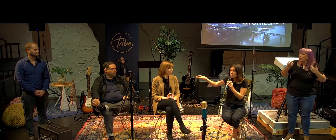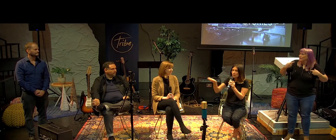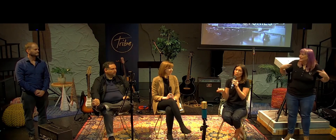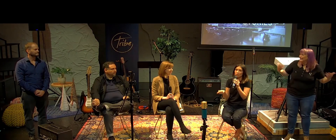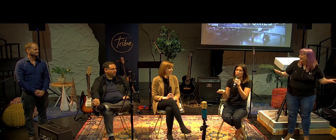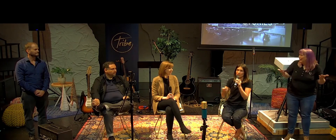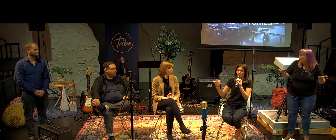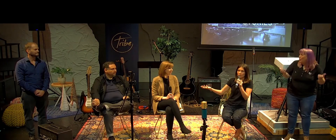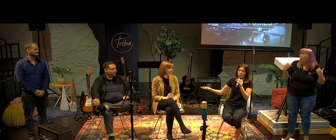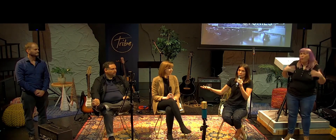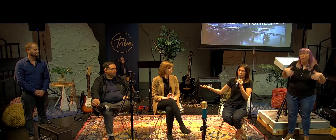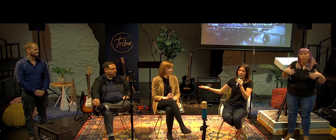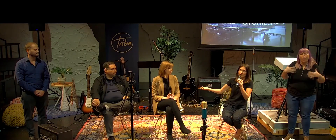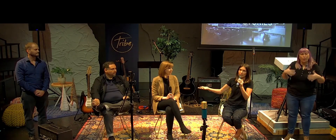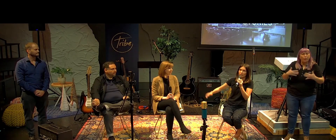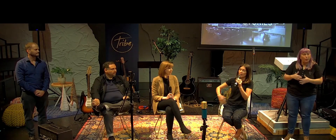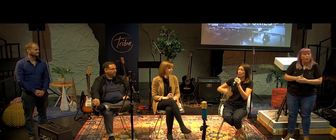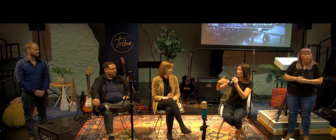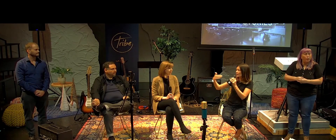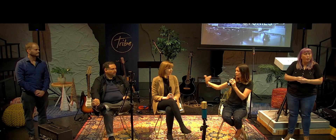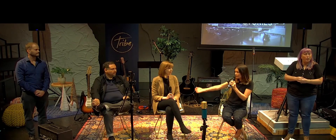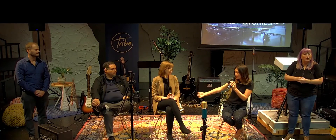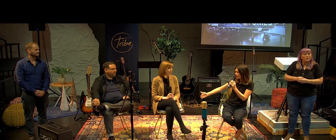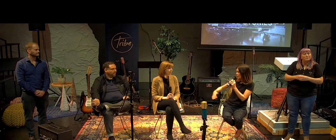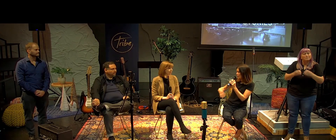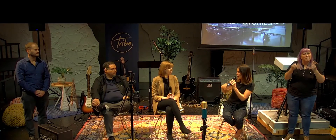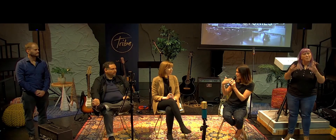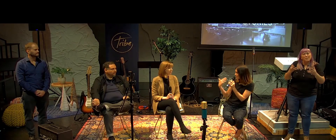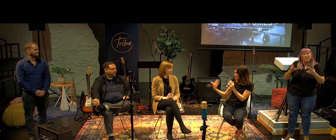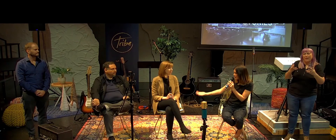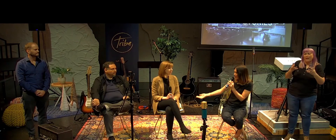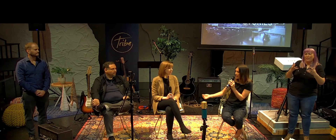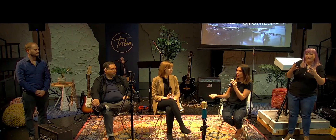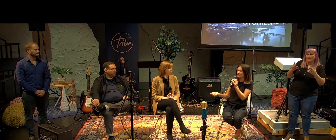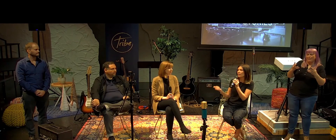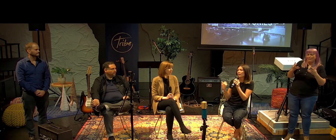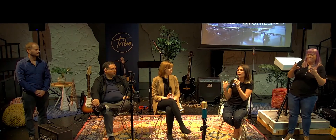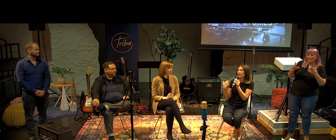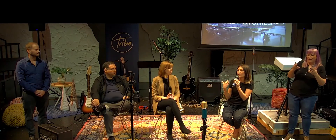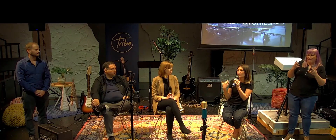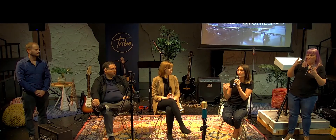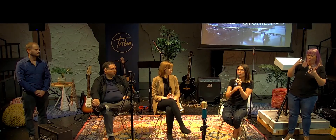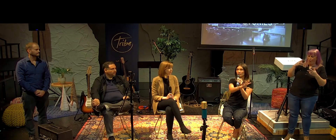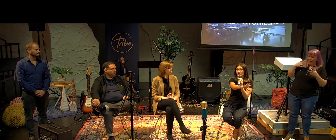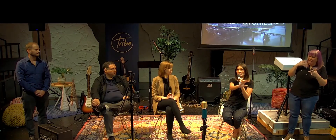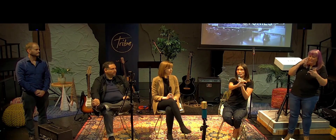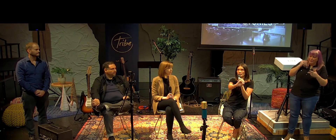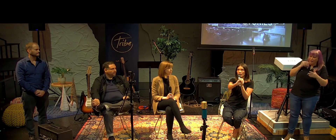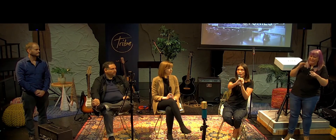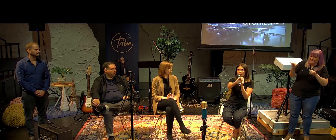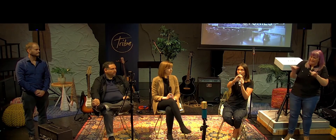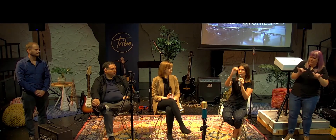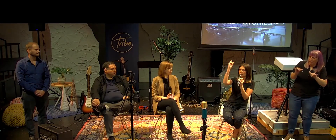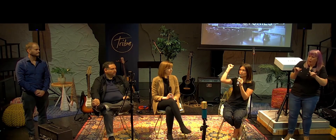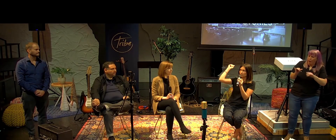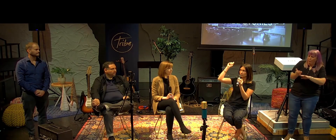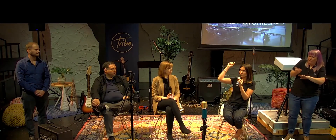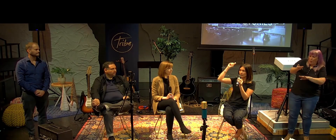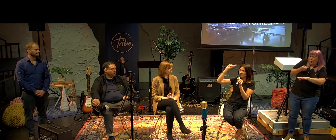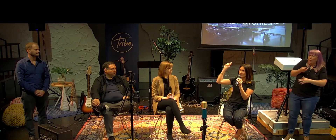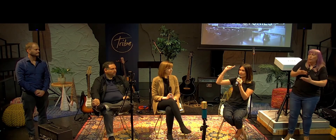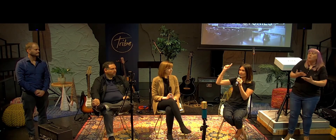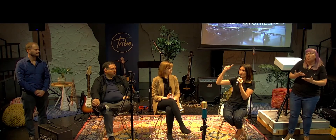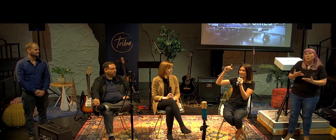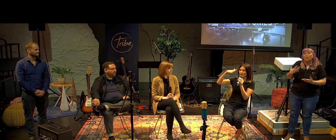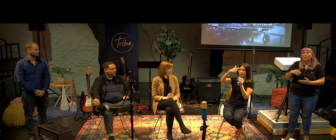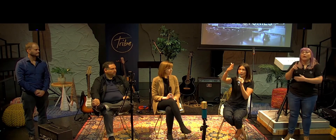So many resources of people who have walked before you, walked the same path. When Christian was talking about at